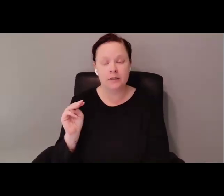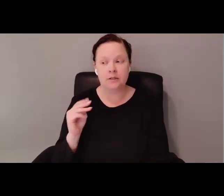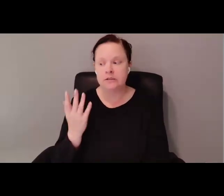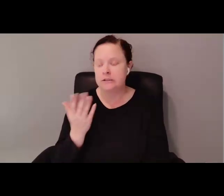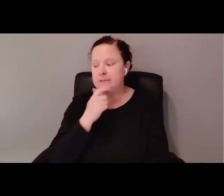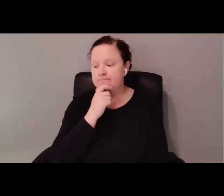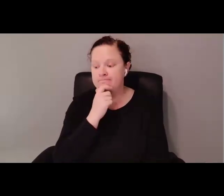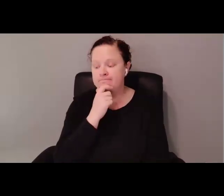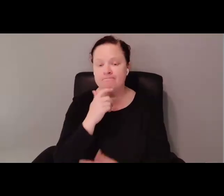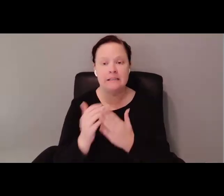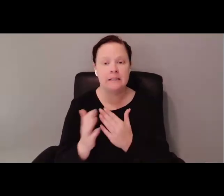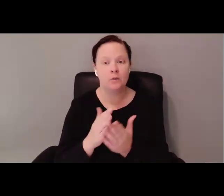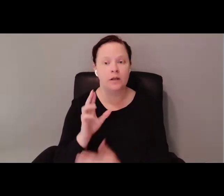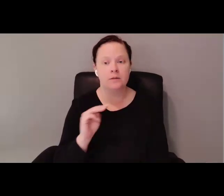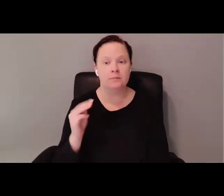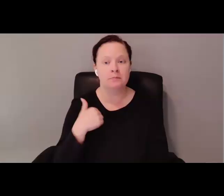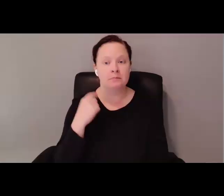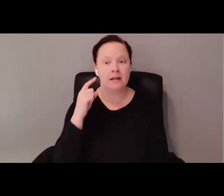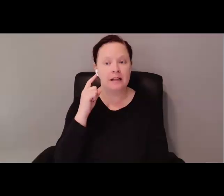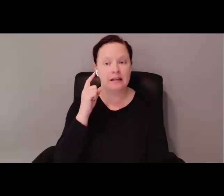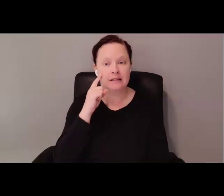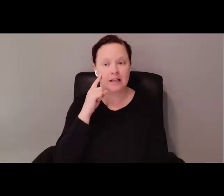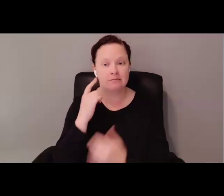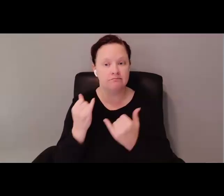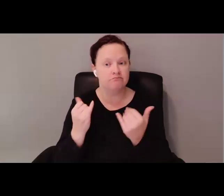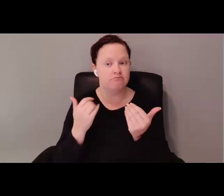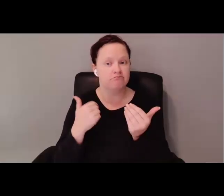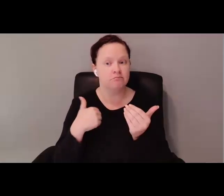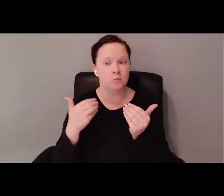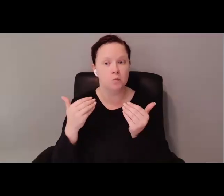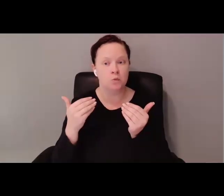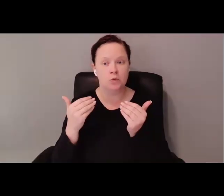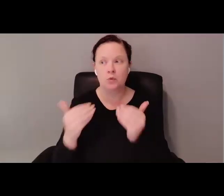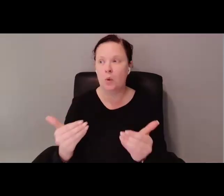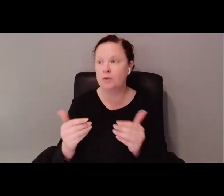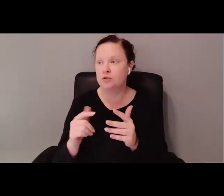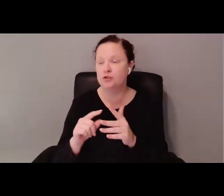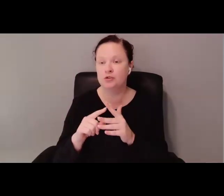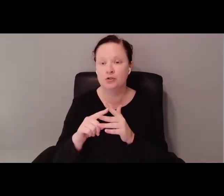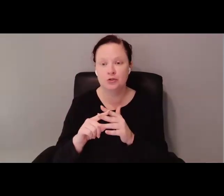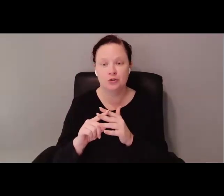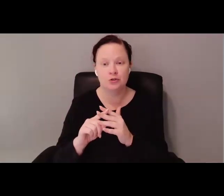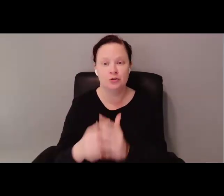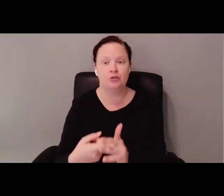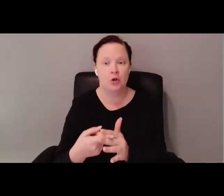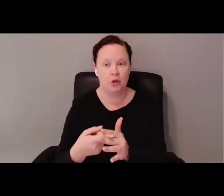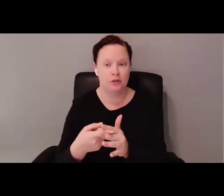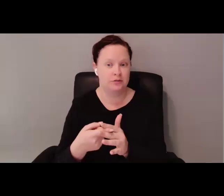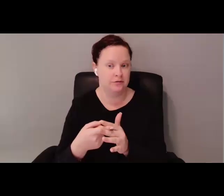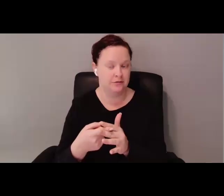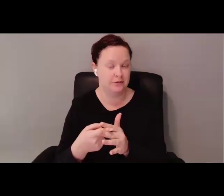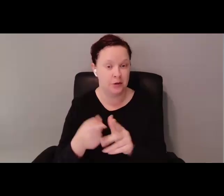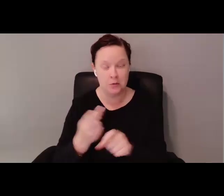anyway, I think that I will go ahead and start wearing wearing